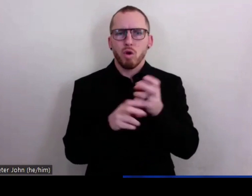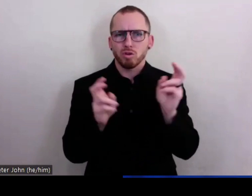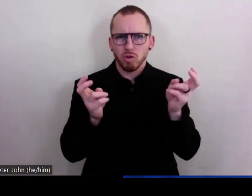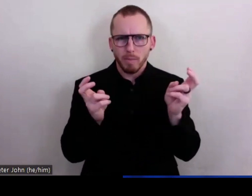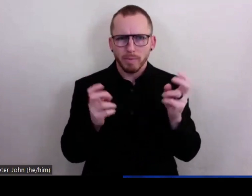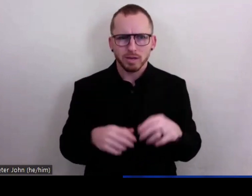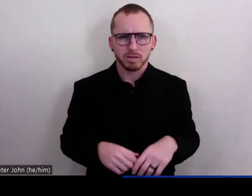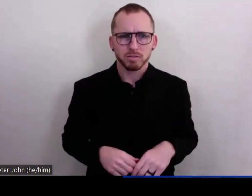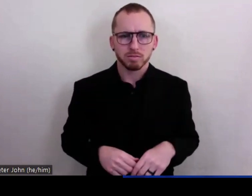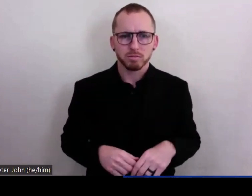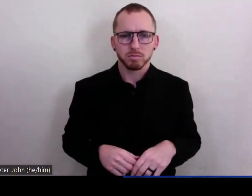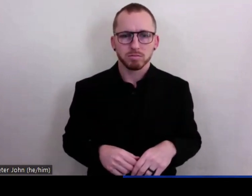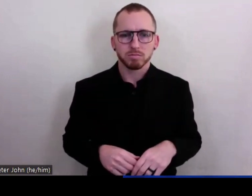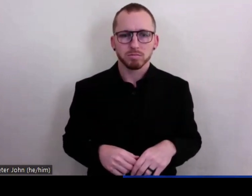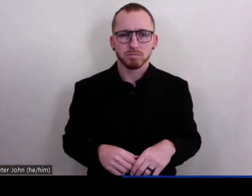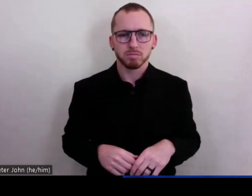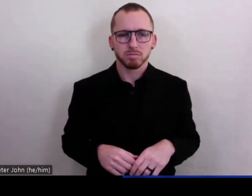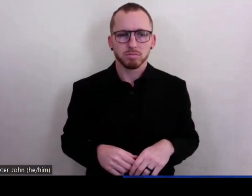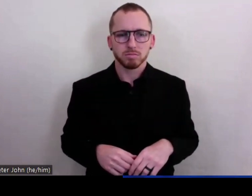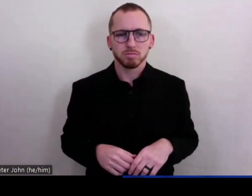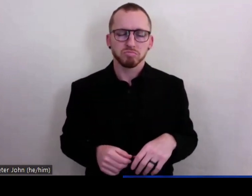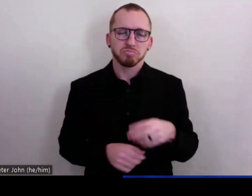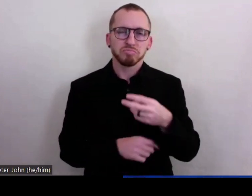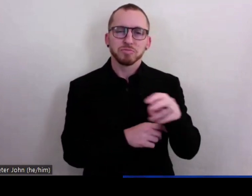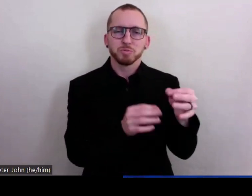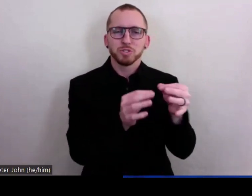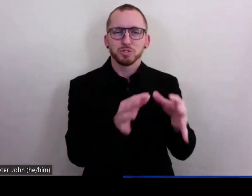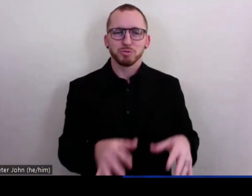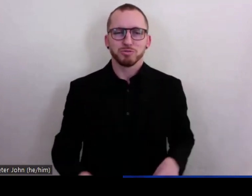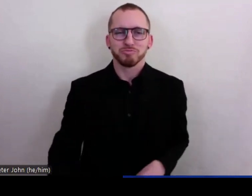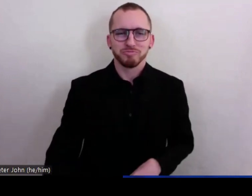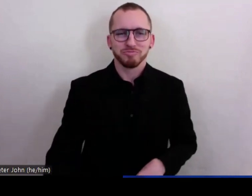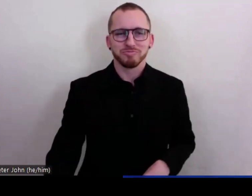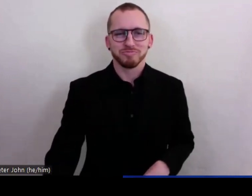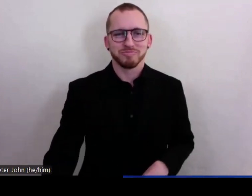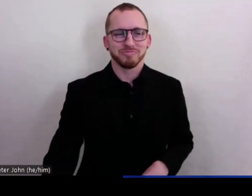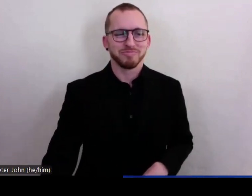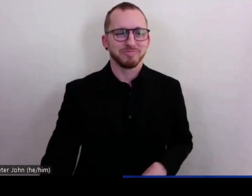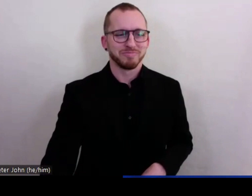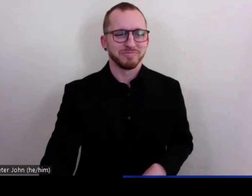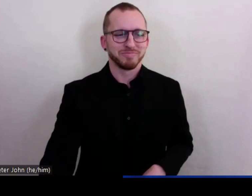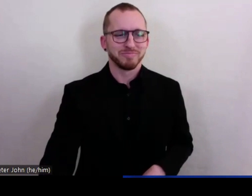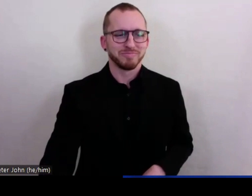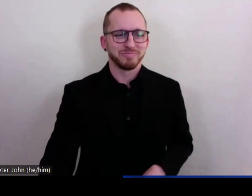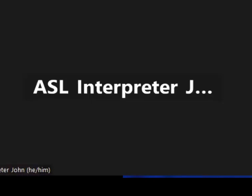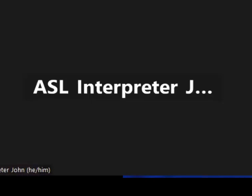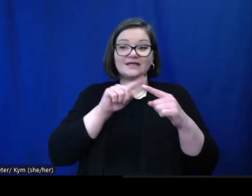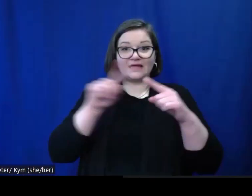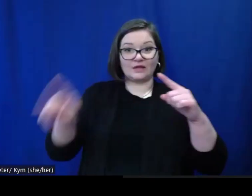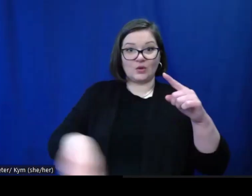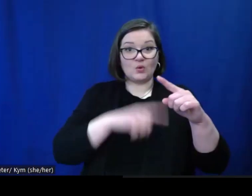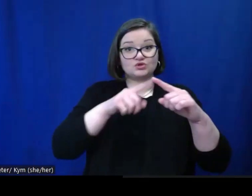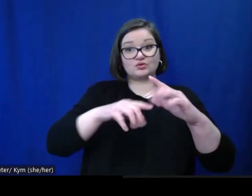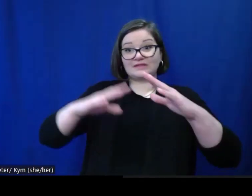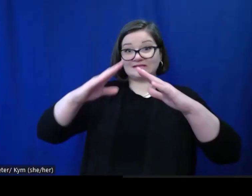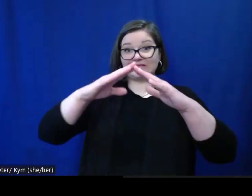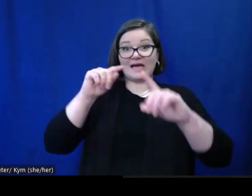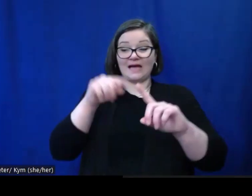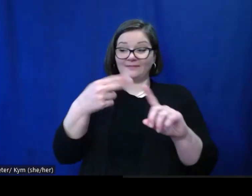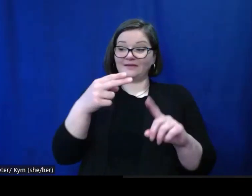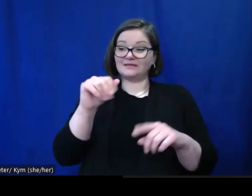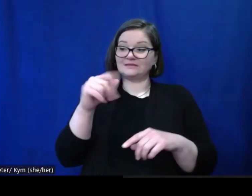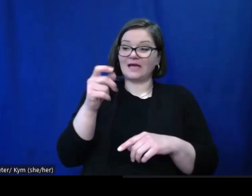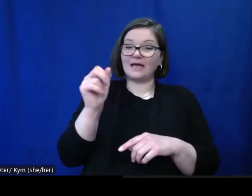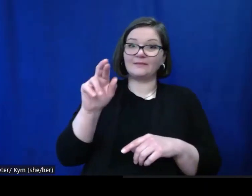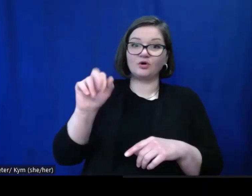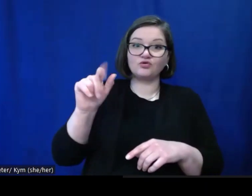finish the loop, even though we're talking about dissociation, the higher end, and so if we go up here, that's hyperarousal. And so that's going to be